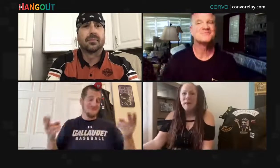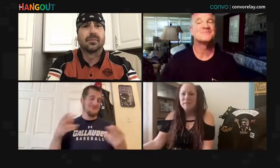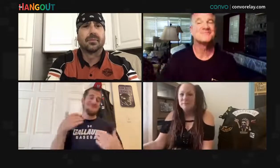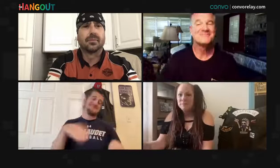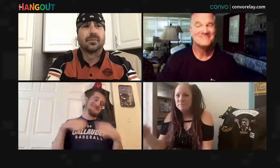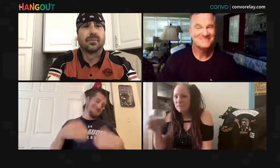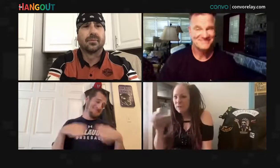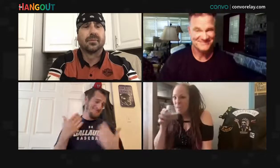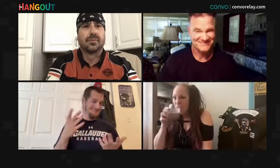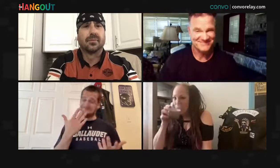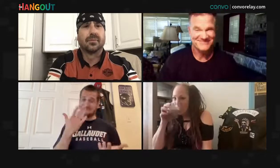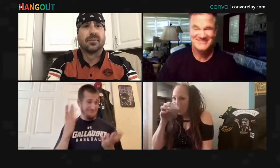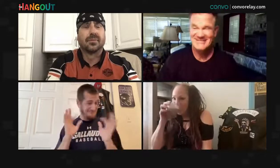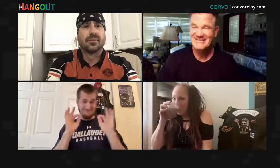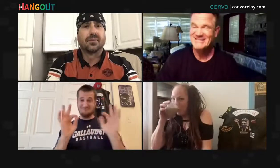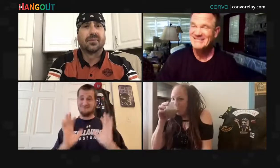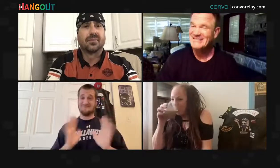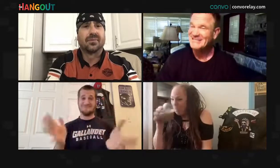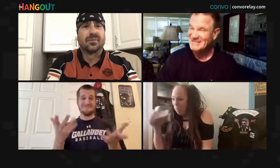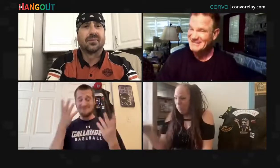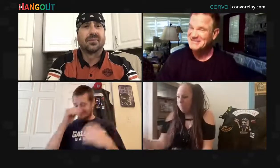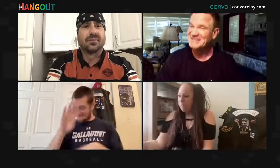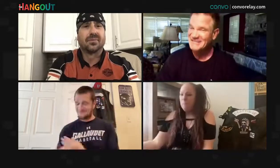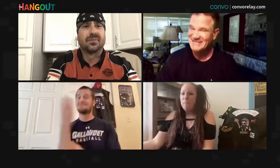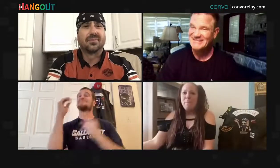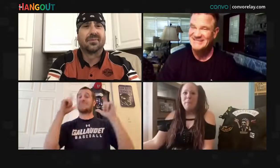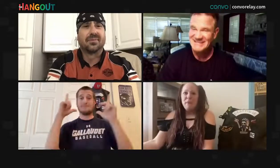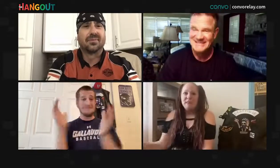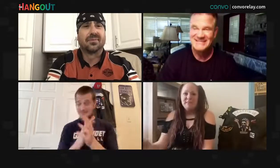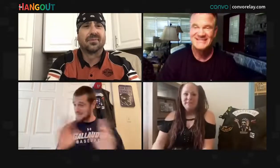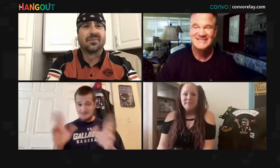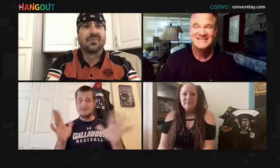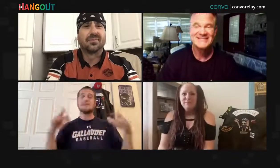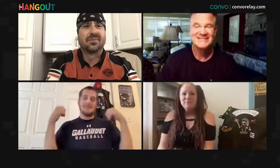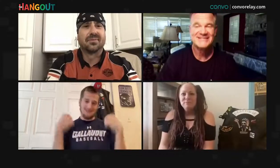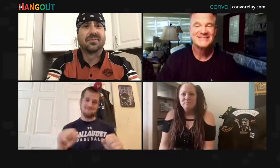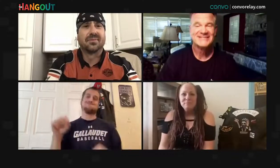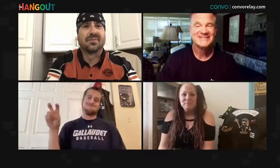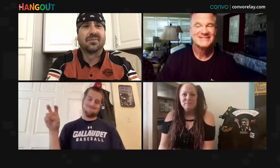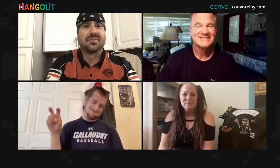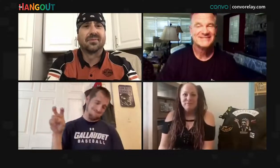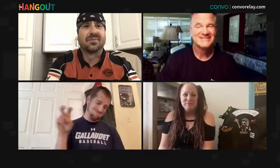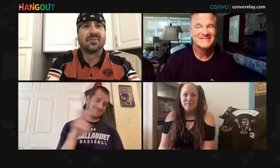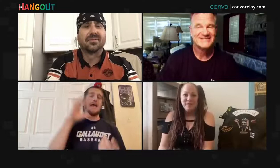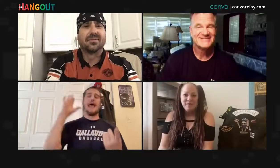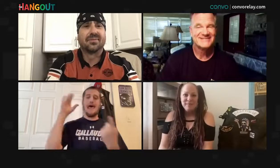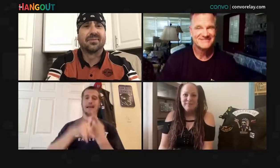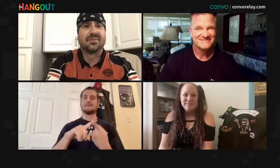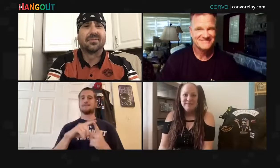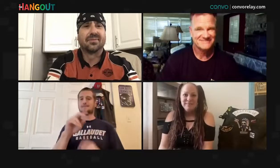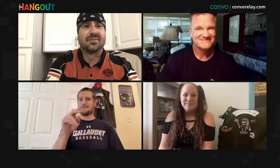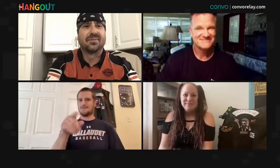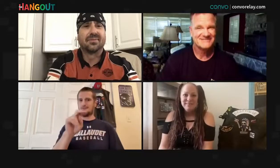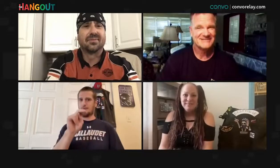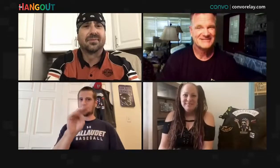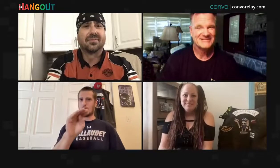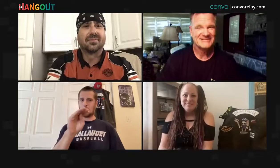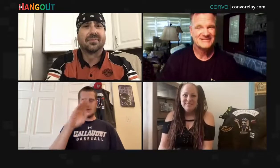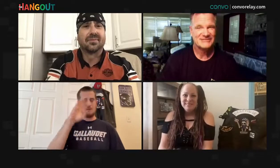And you had a whole bunch of deaf bikers right there sleeping over. And headed out in the morning, and